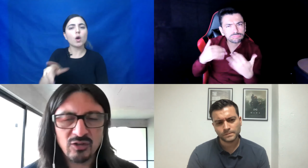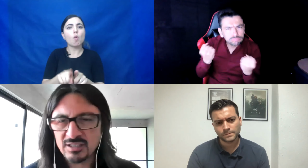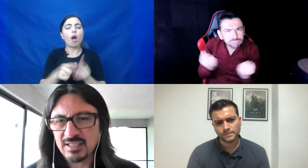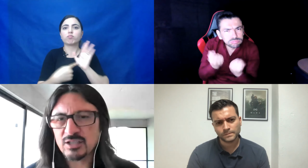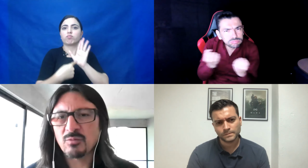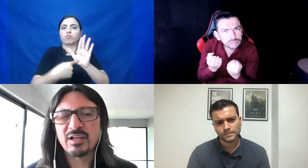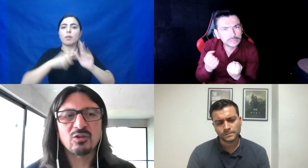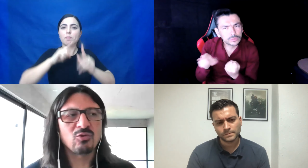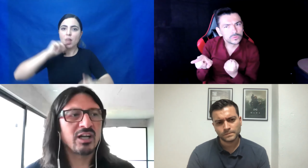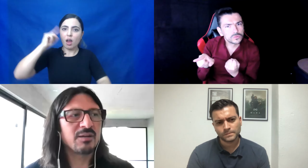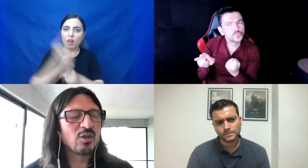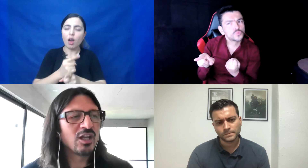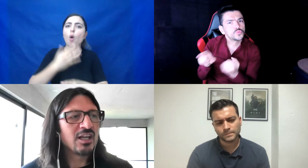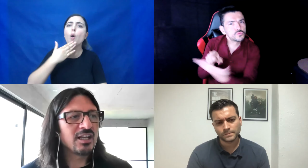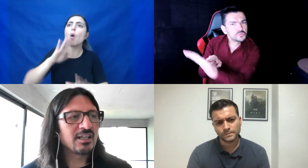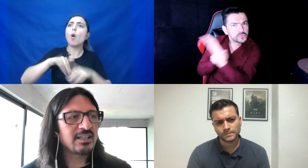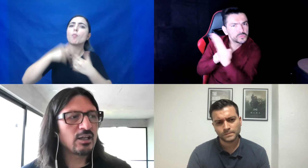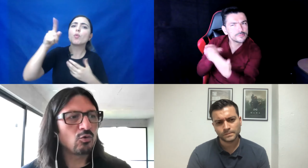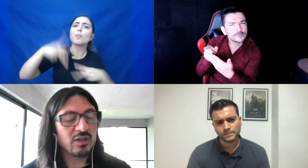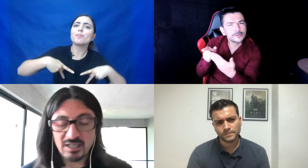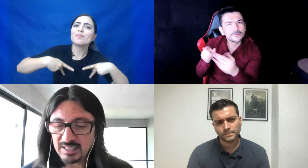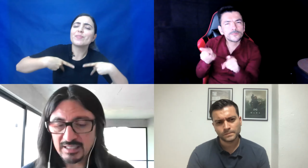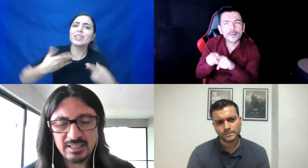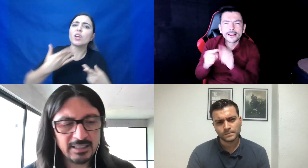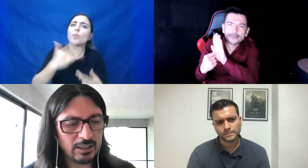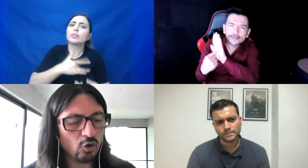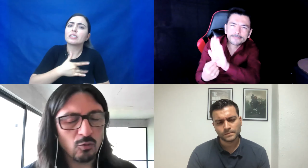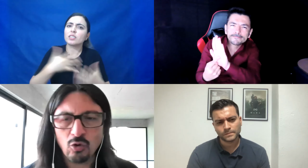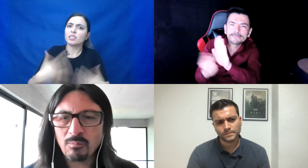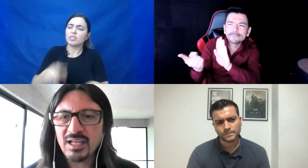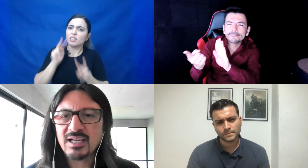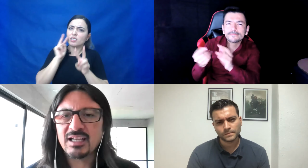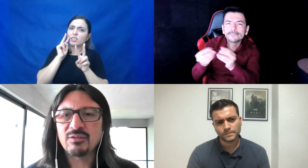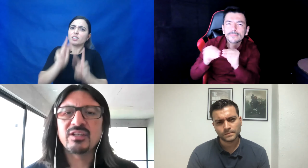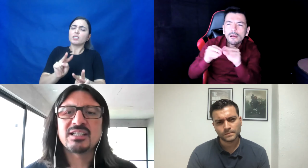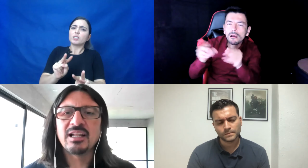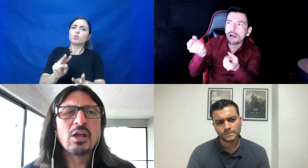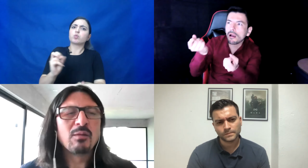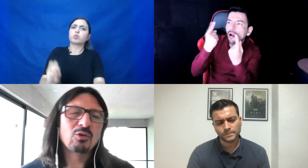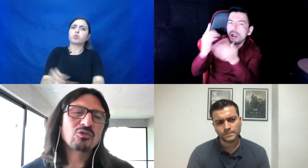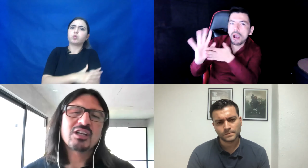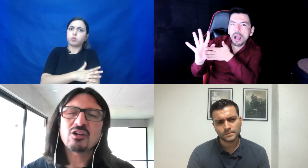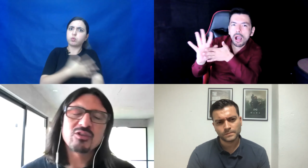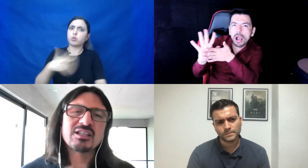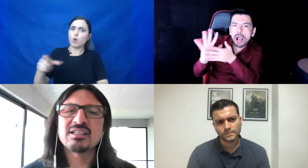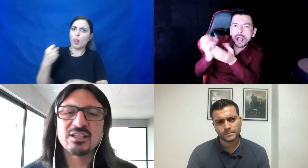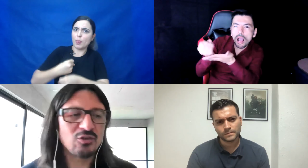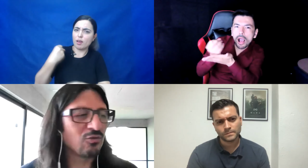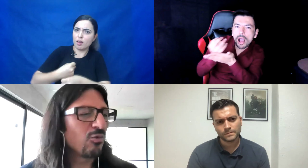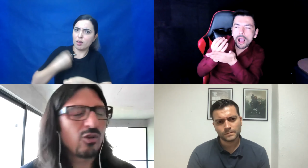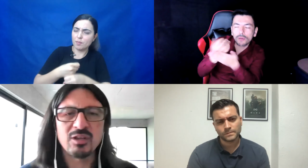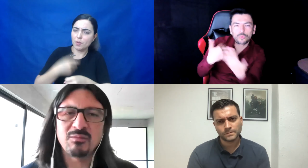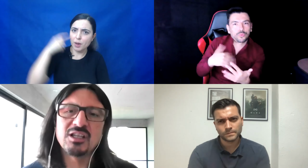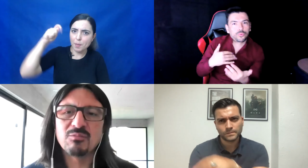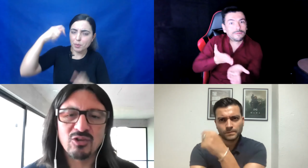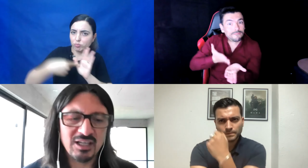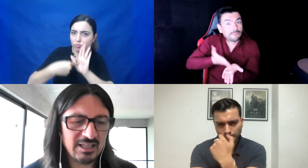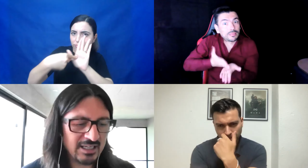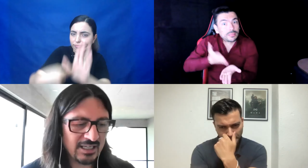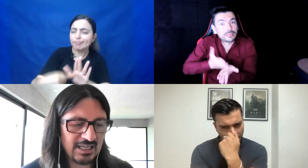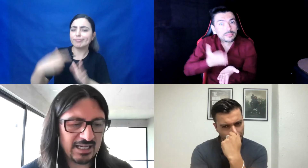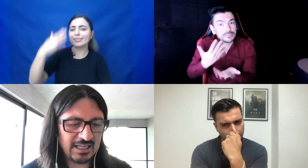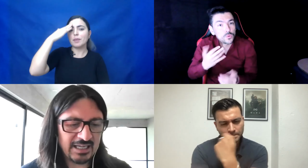to create an environment that contrasts with the reality that is being experienced on the ground. In this case, this is a very complex